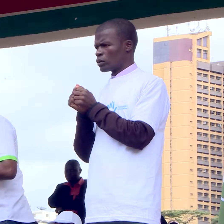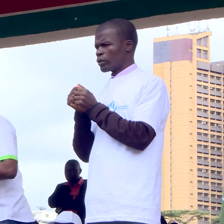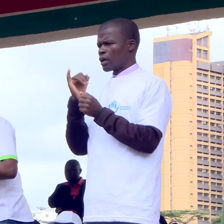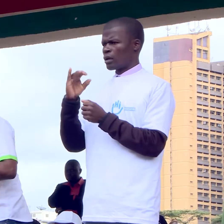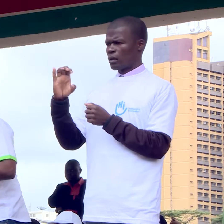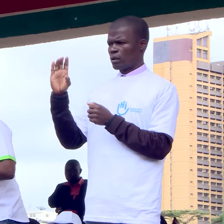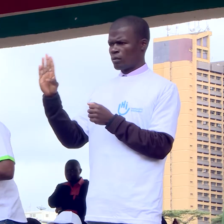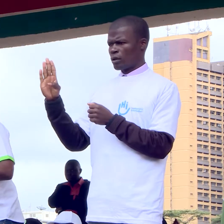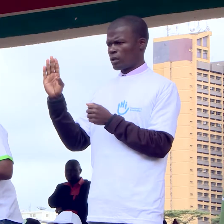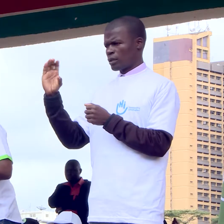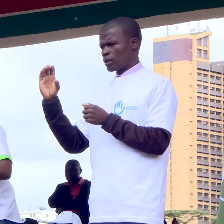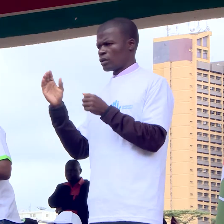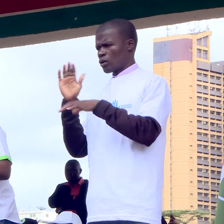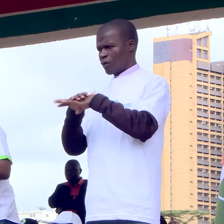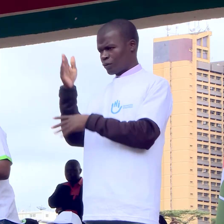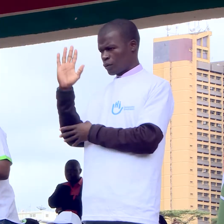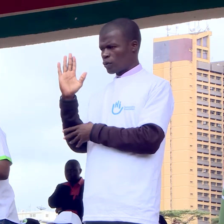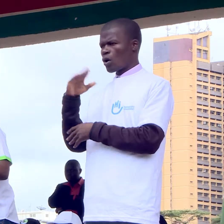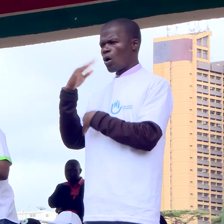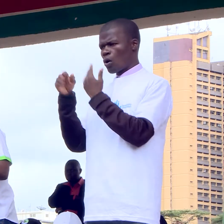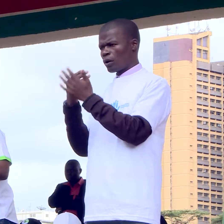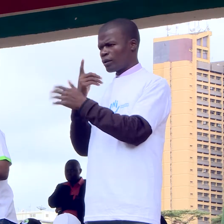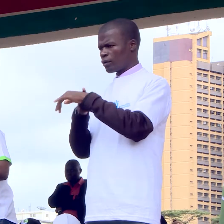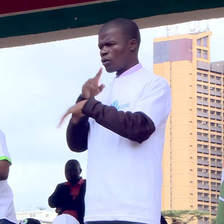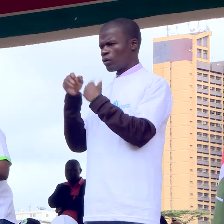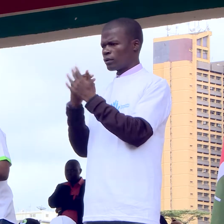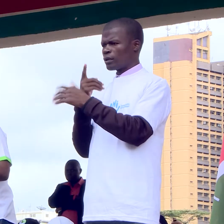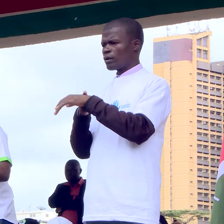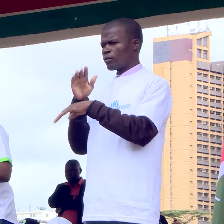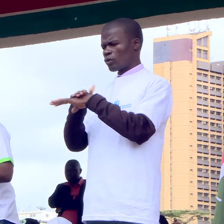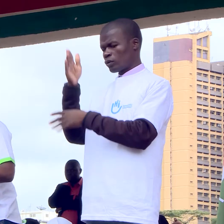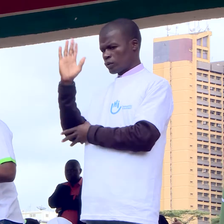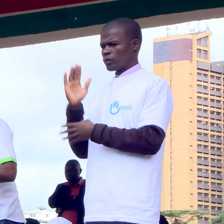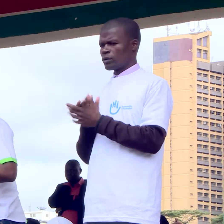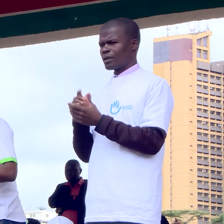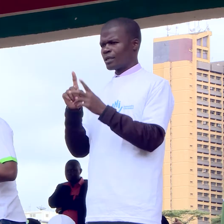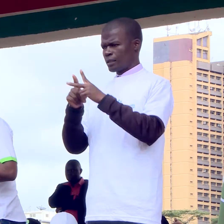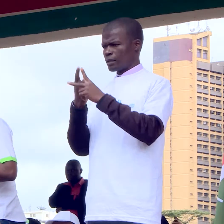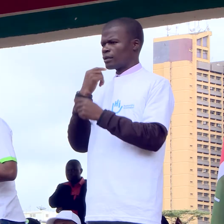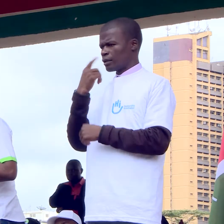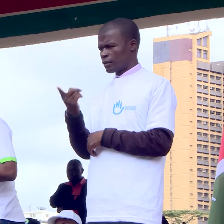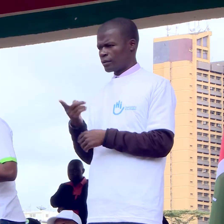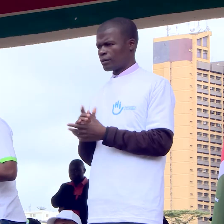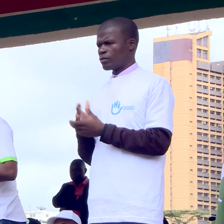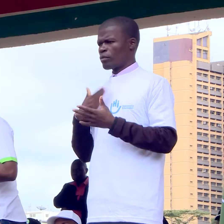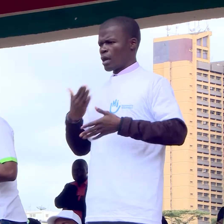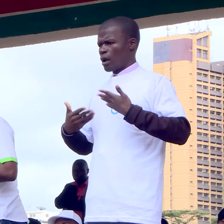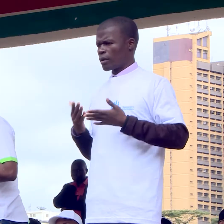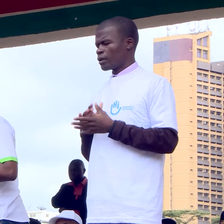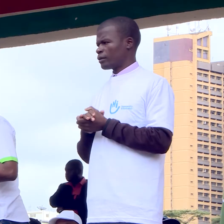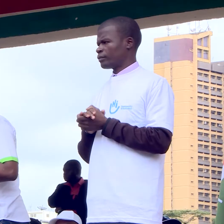Commission. God is good, and all the time. Let me start by saying I'm